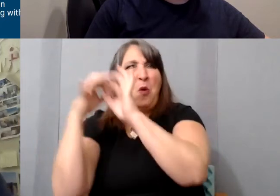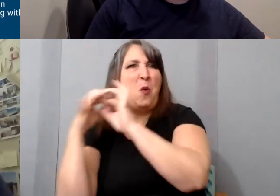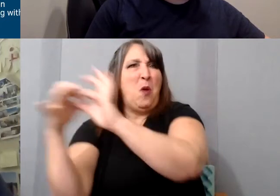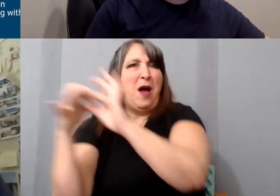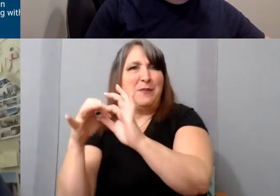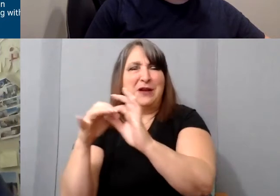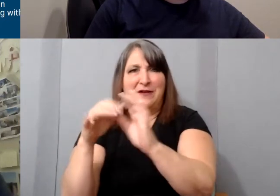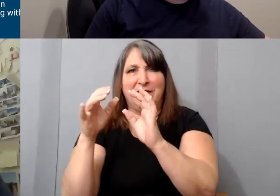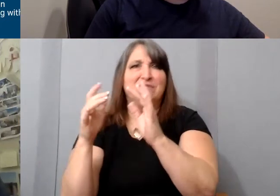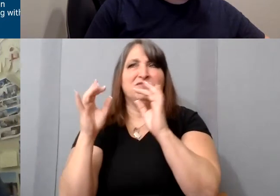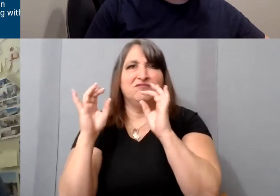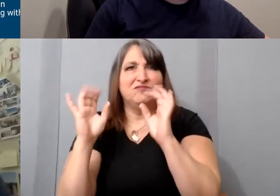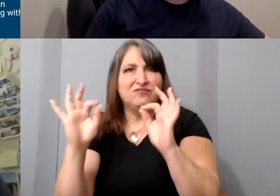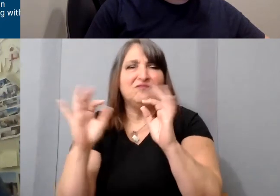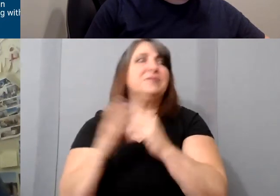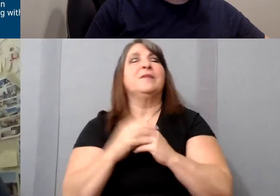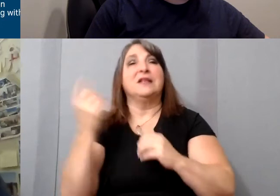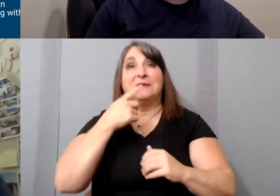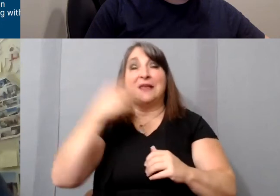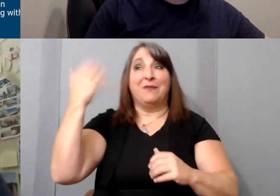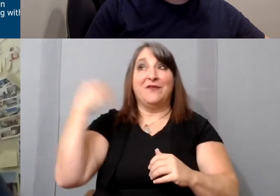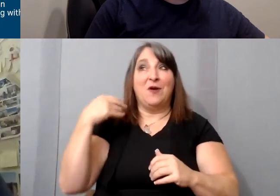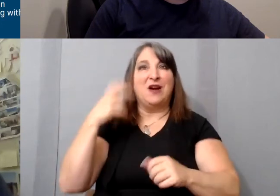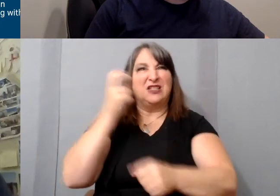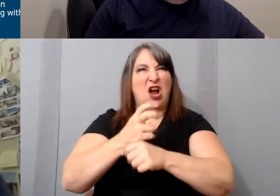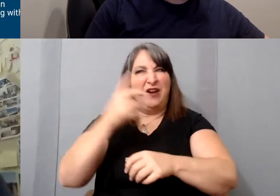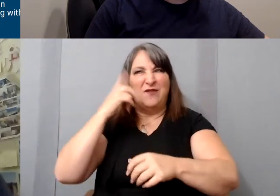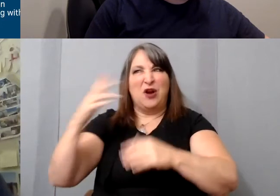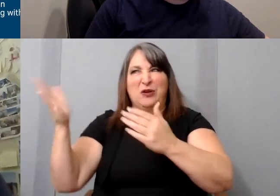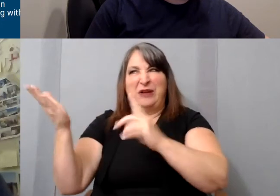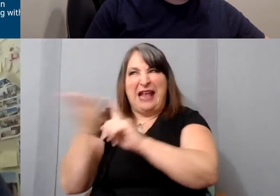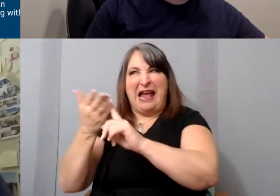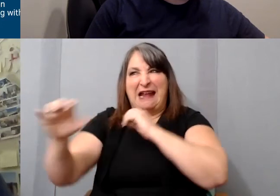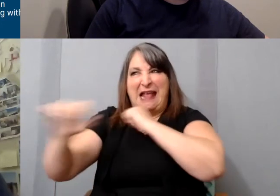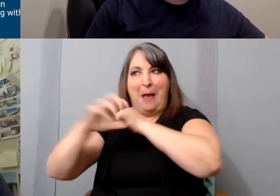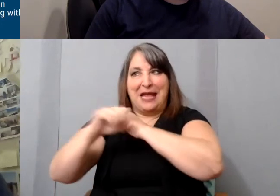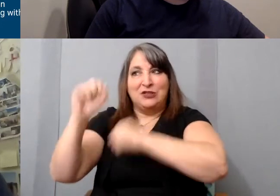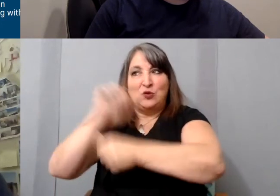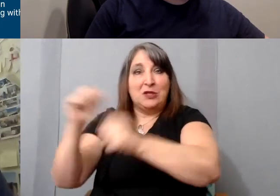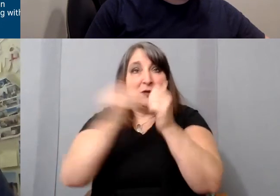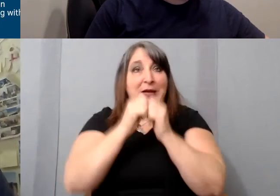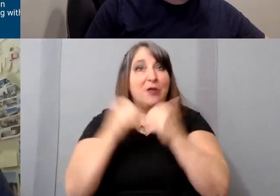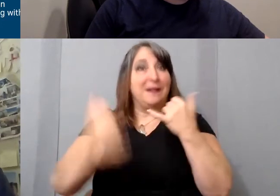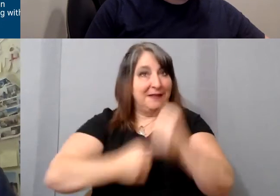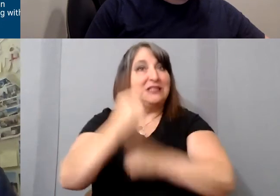relationship. Someone said earlier, it's hard to get campaigns to work together, but this year we really did, and it worked out extremely well.